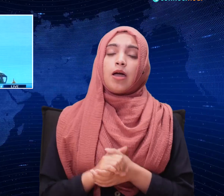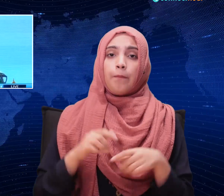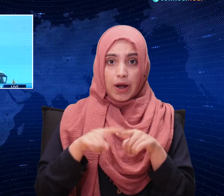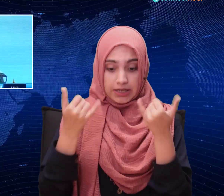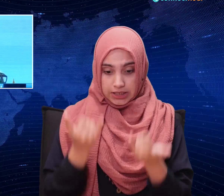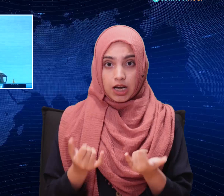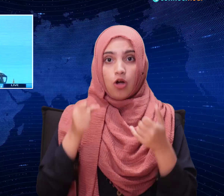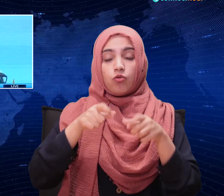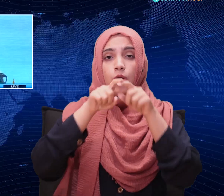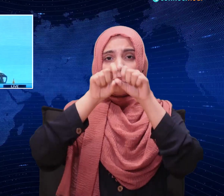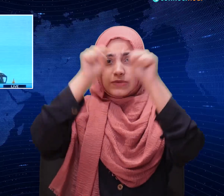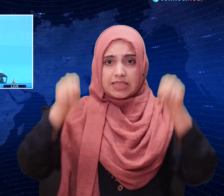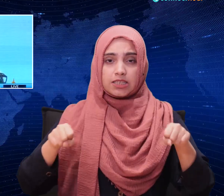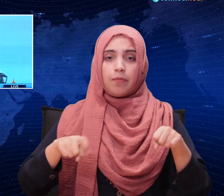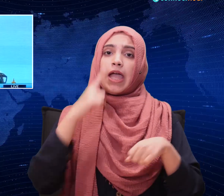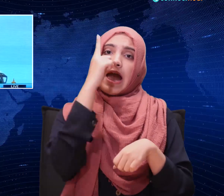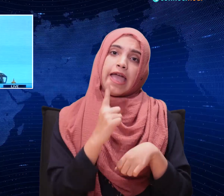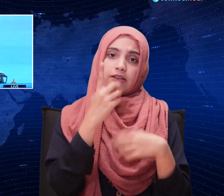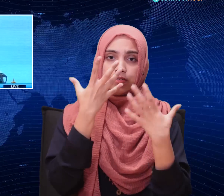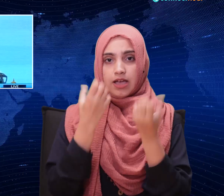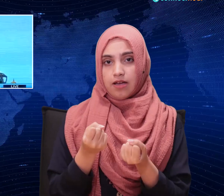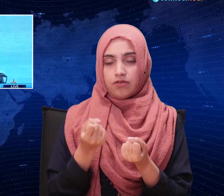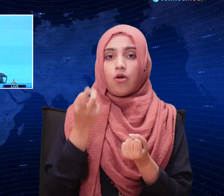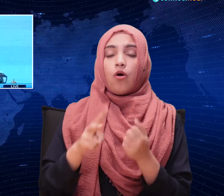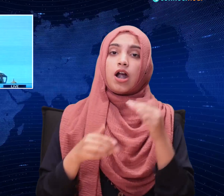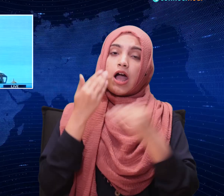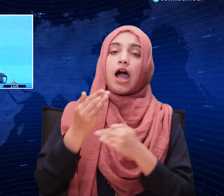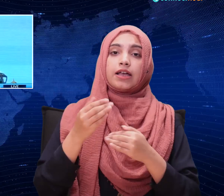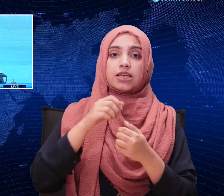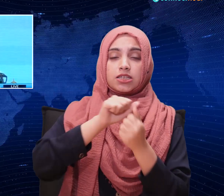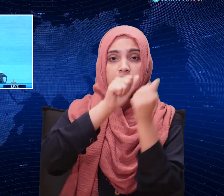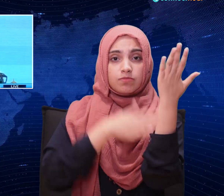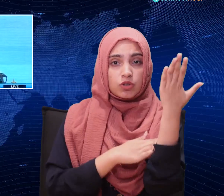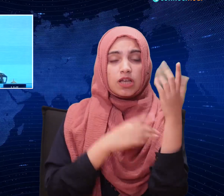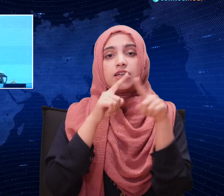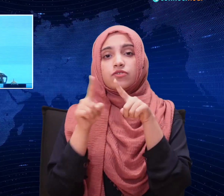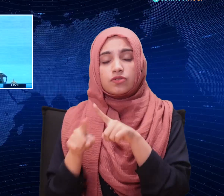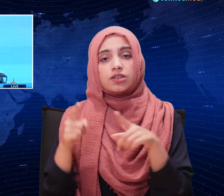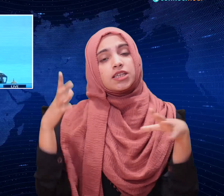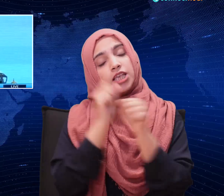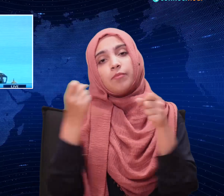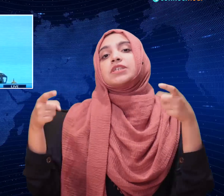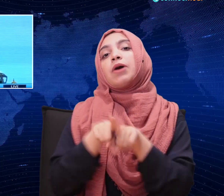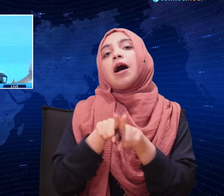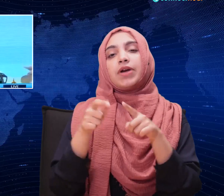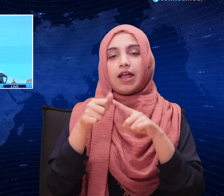change. He predicted that a time would come when people would realize that the